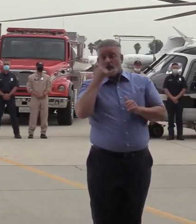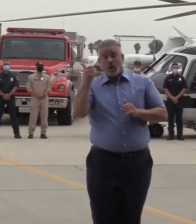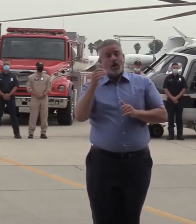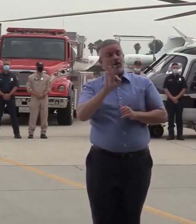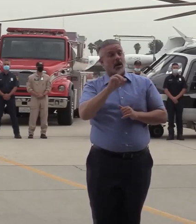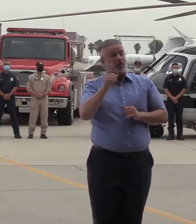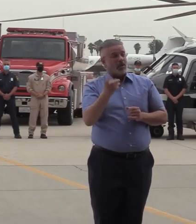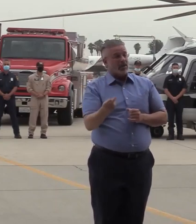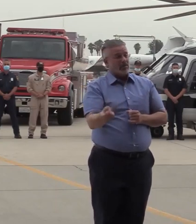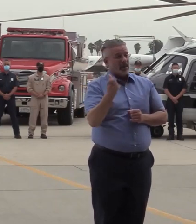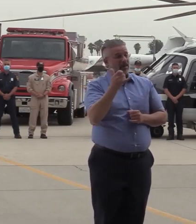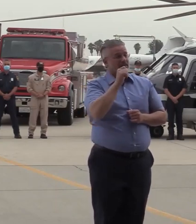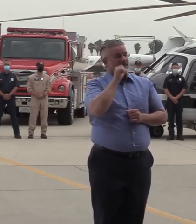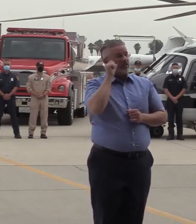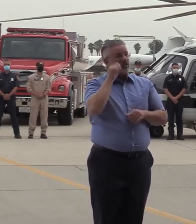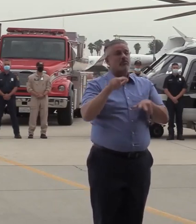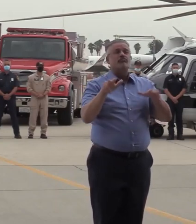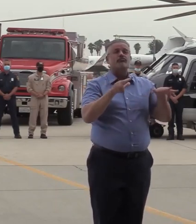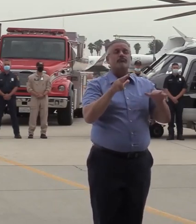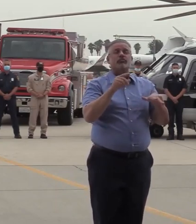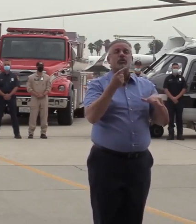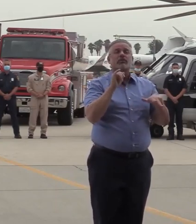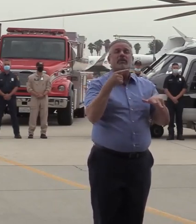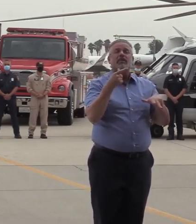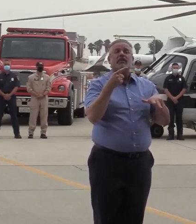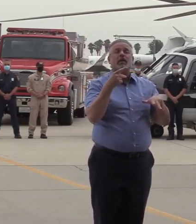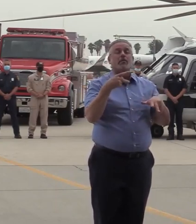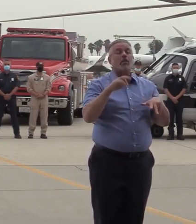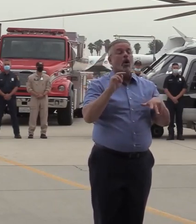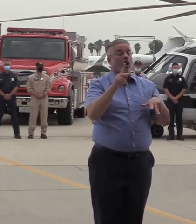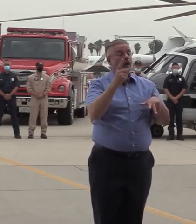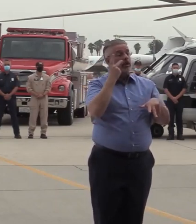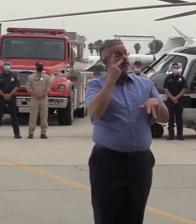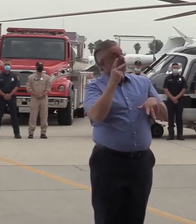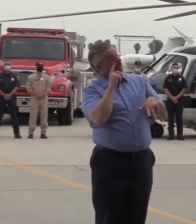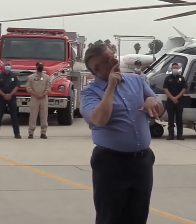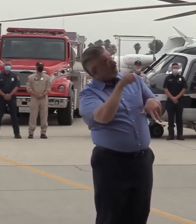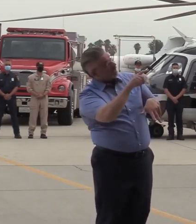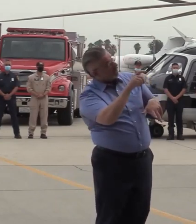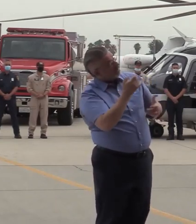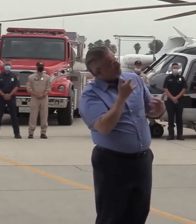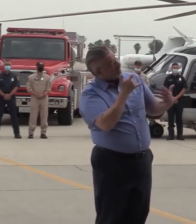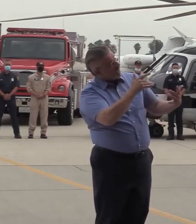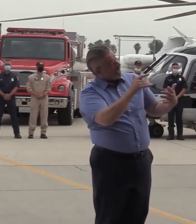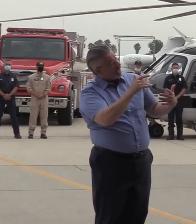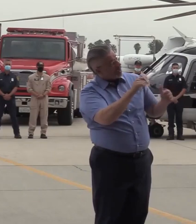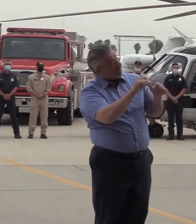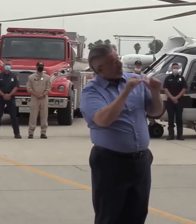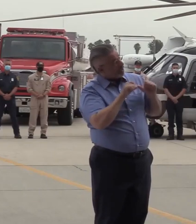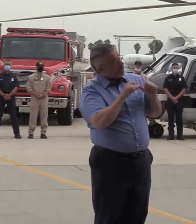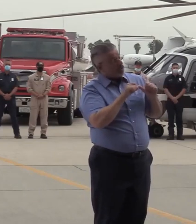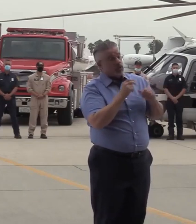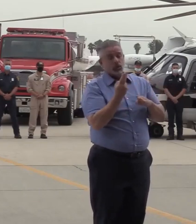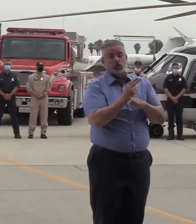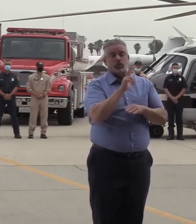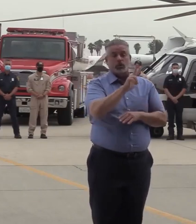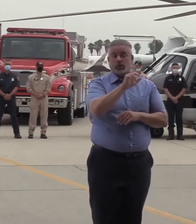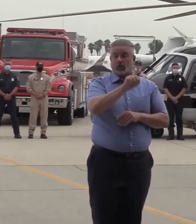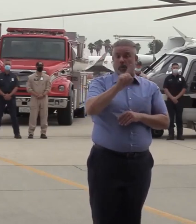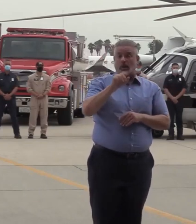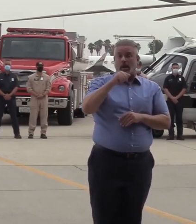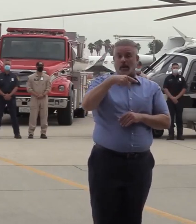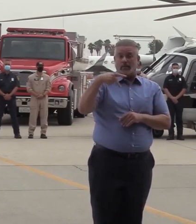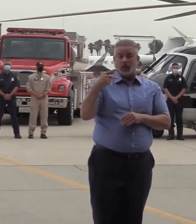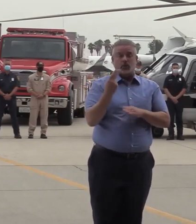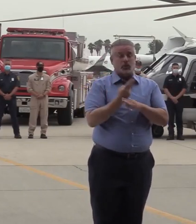immediately. I did that yesterday on a hike in Griffith Park when I looked out at the city and saw a fire in the mid-city area. You can use the 311 app